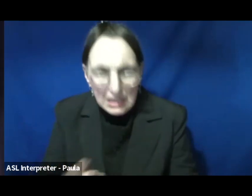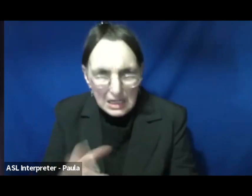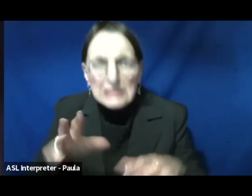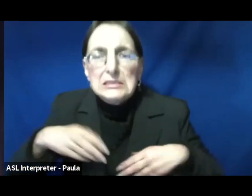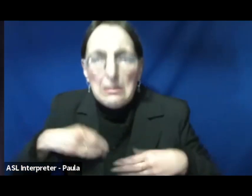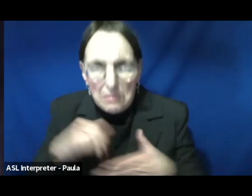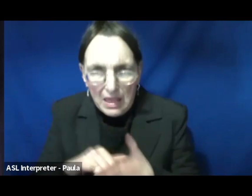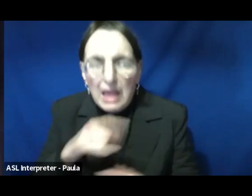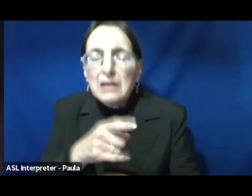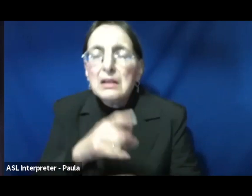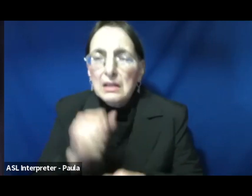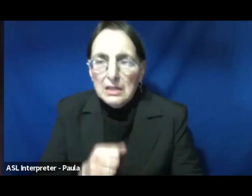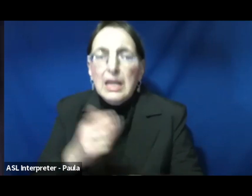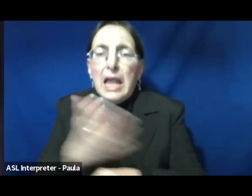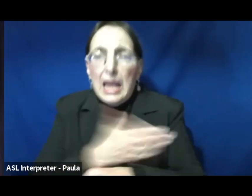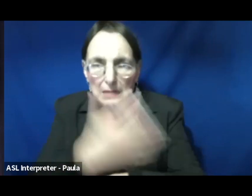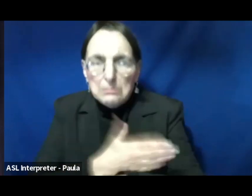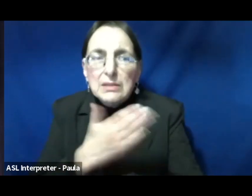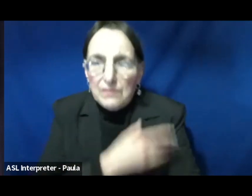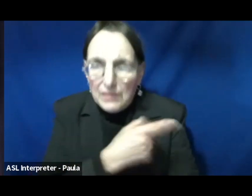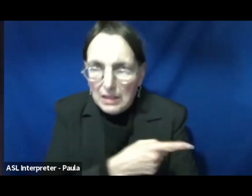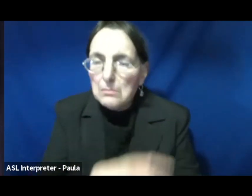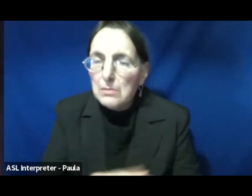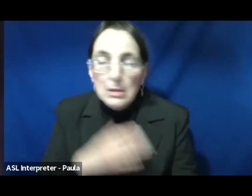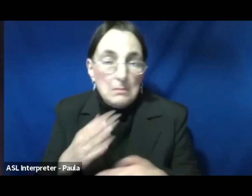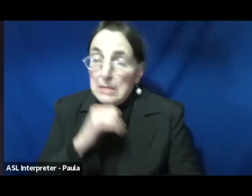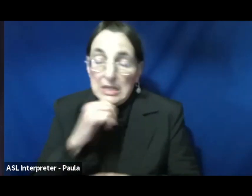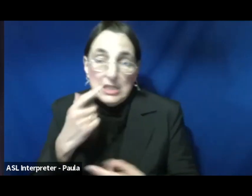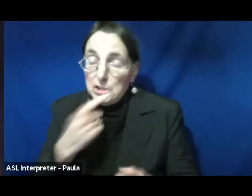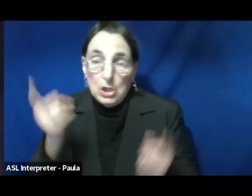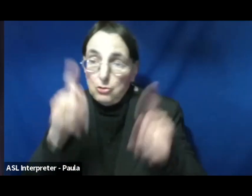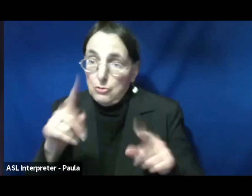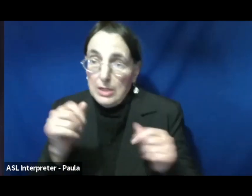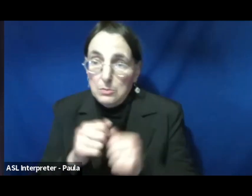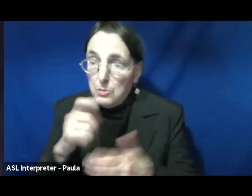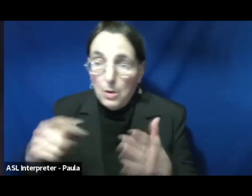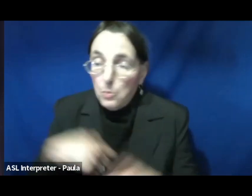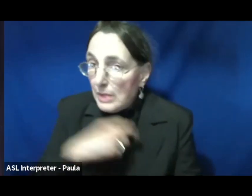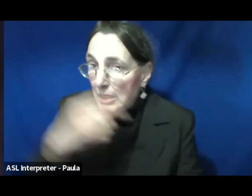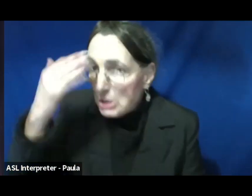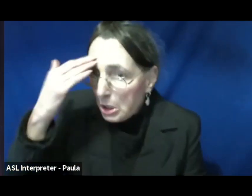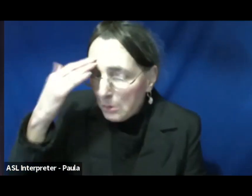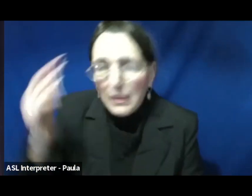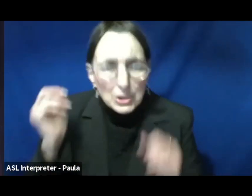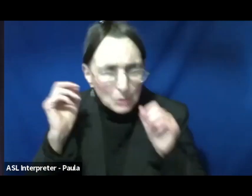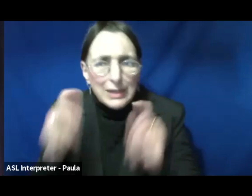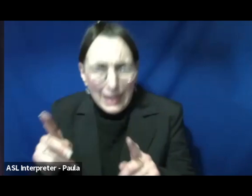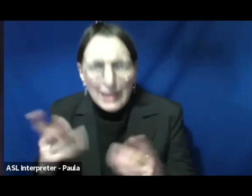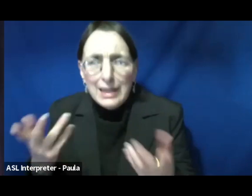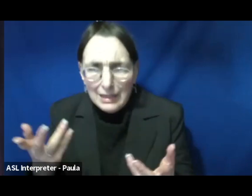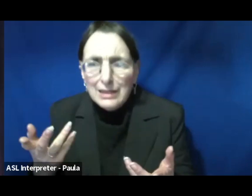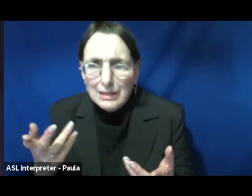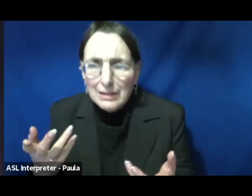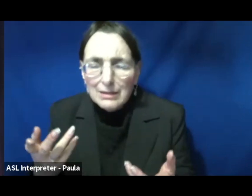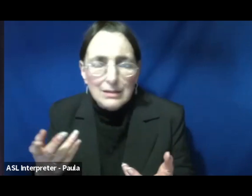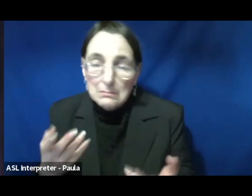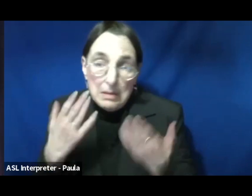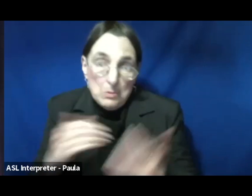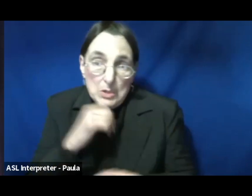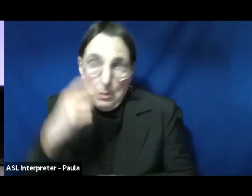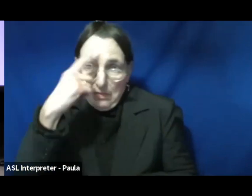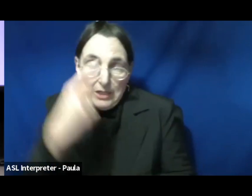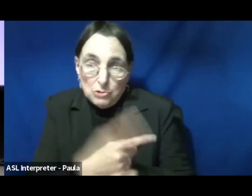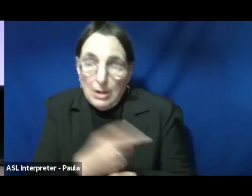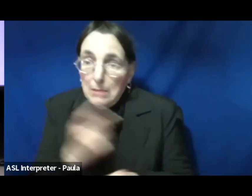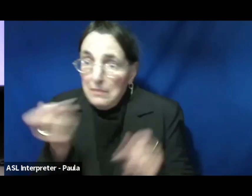be times when we're going to have things that do not agree with what we know, and we can say, this doesn't square. We can't explain this. We don't think it's right. And